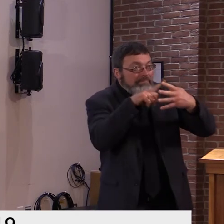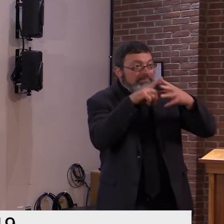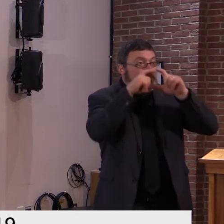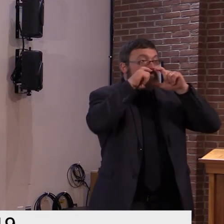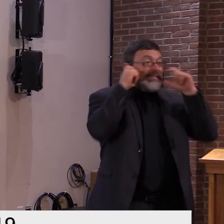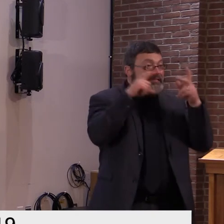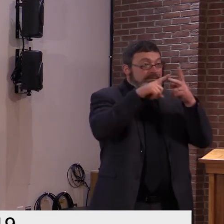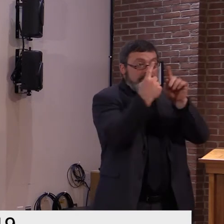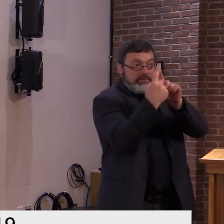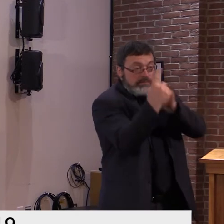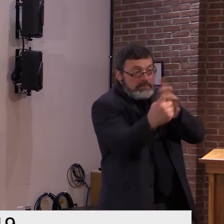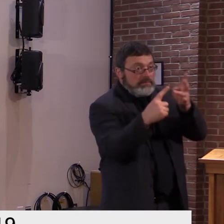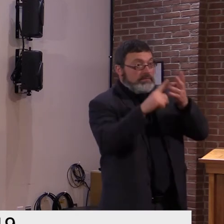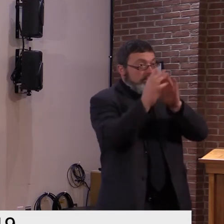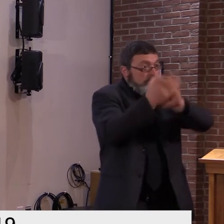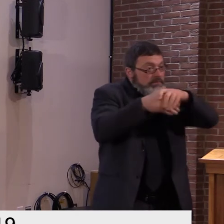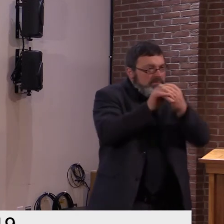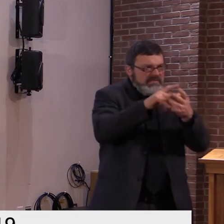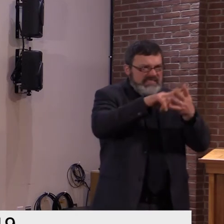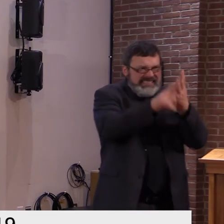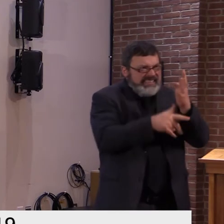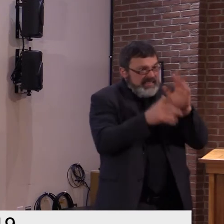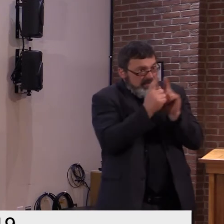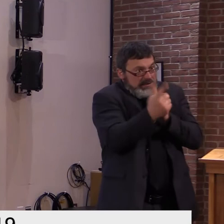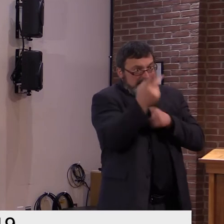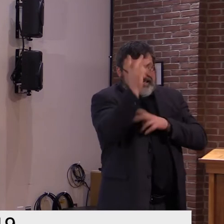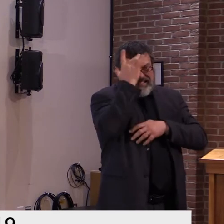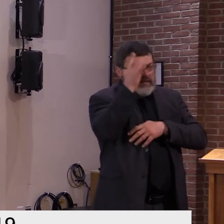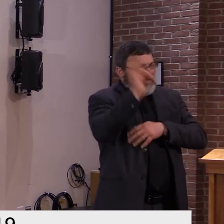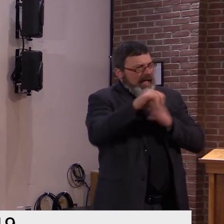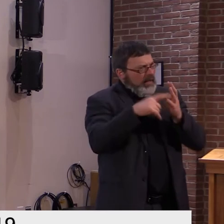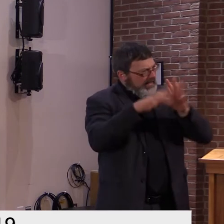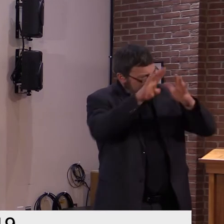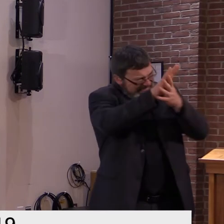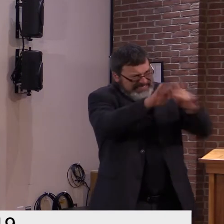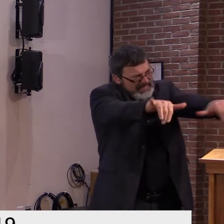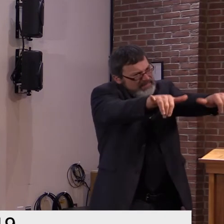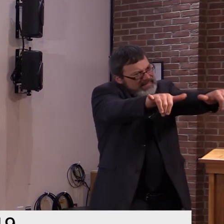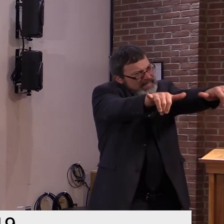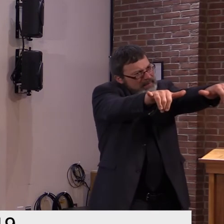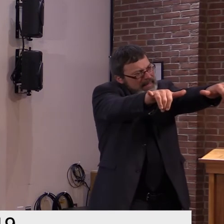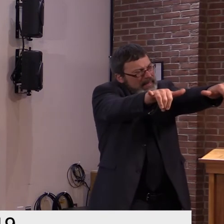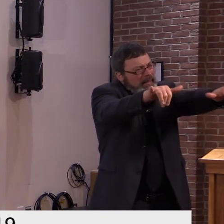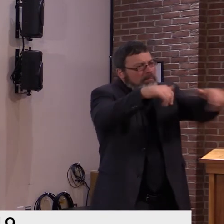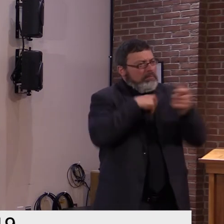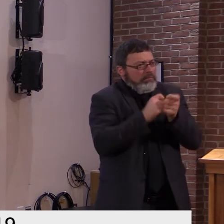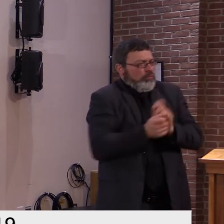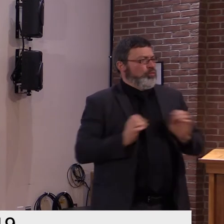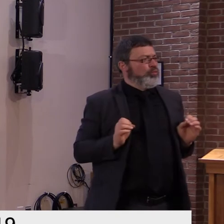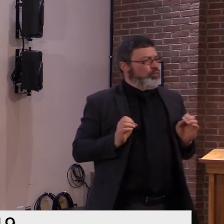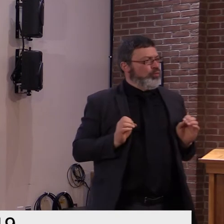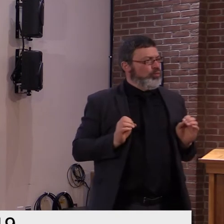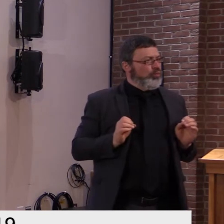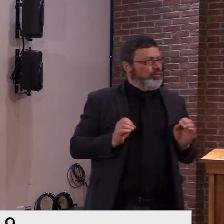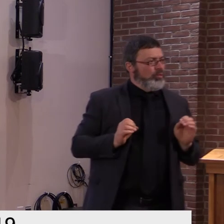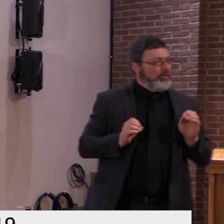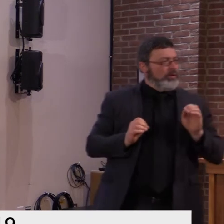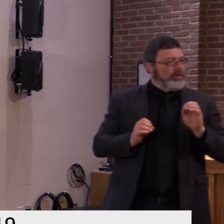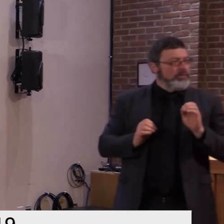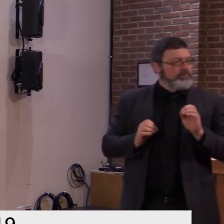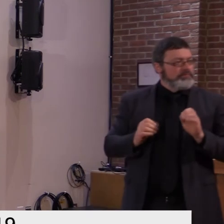Is there data about whether you're still a carrier or not willing to be a carrier, just a transporter of the virus, even